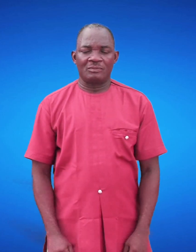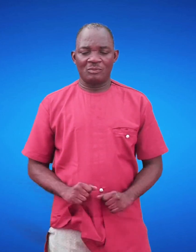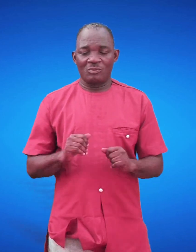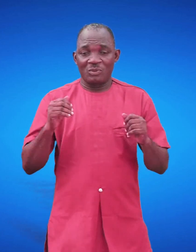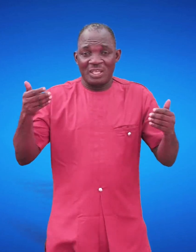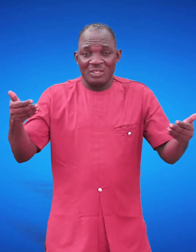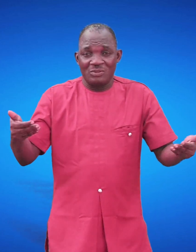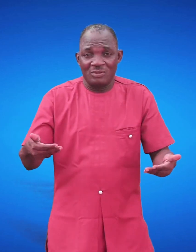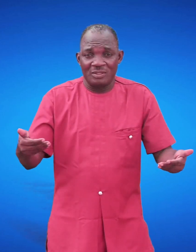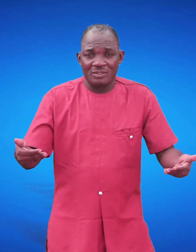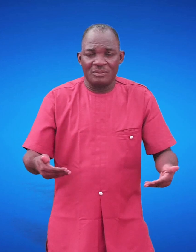Introduction.